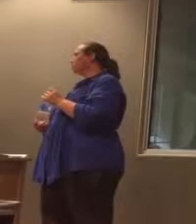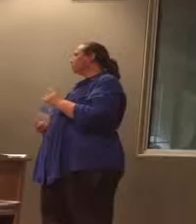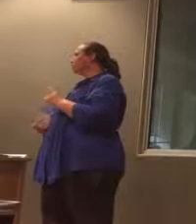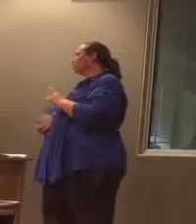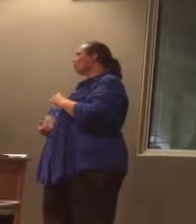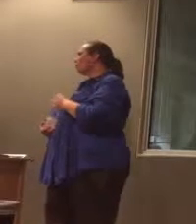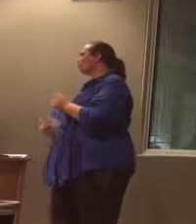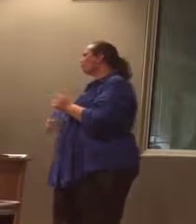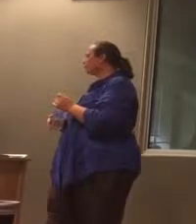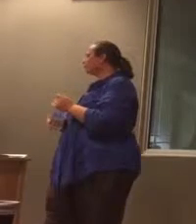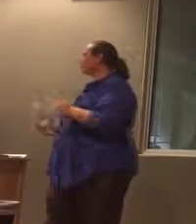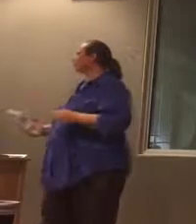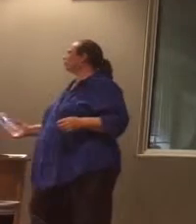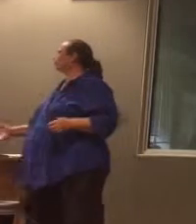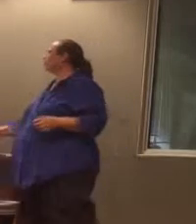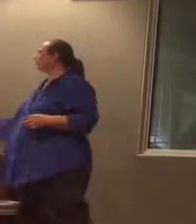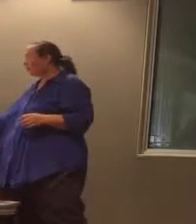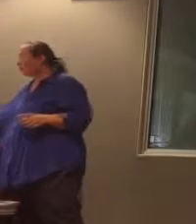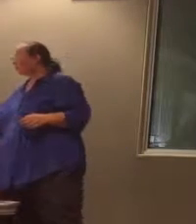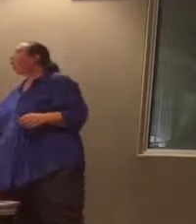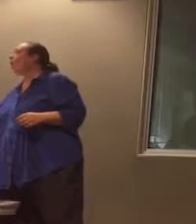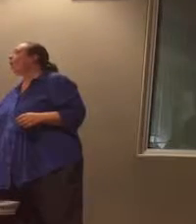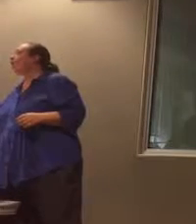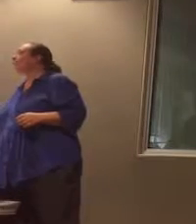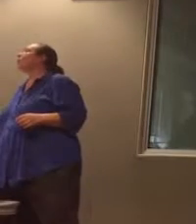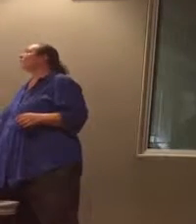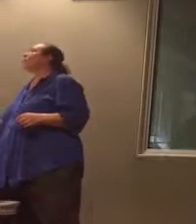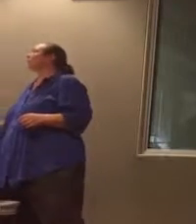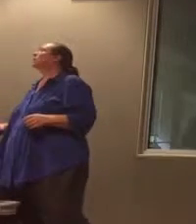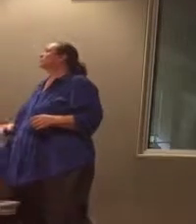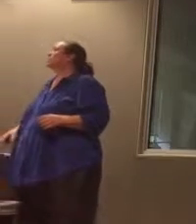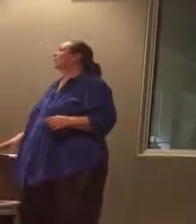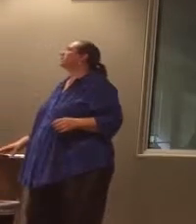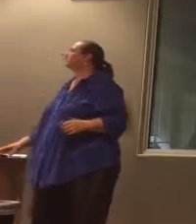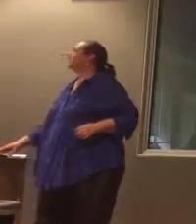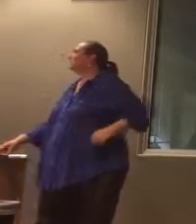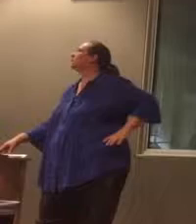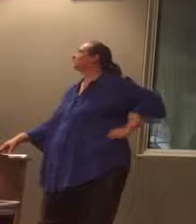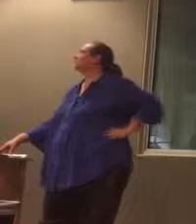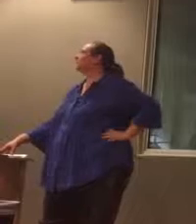We used C-print in high school, which is kind of different than this